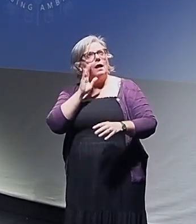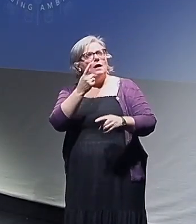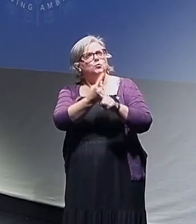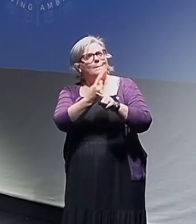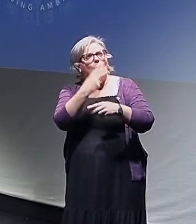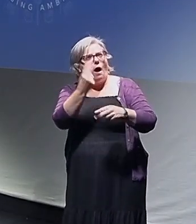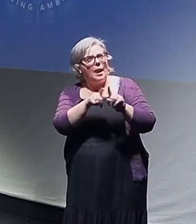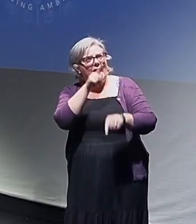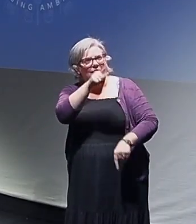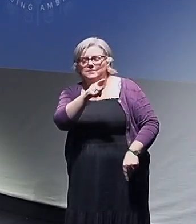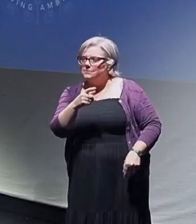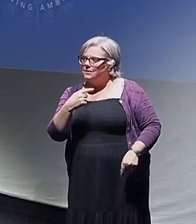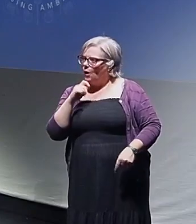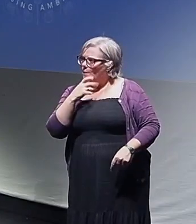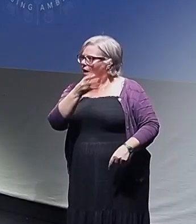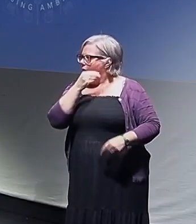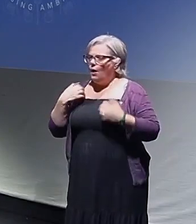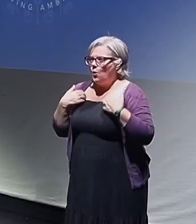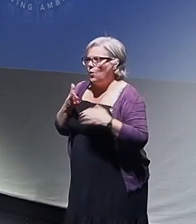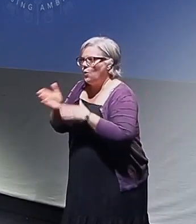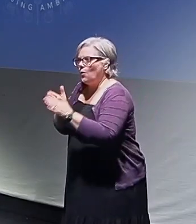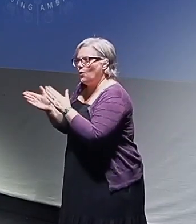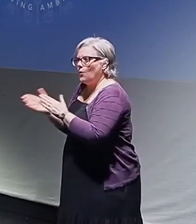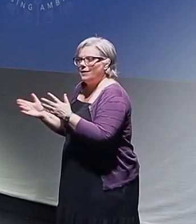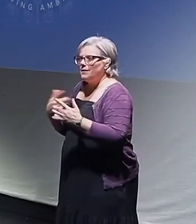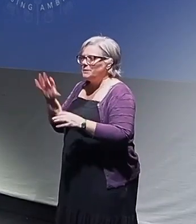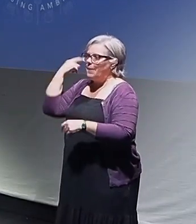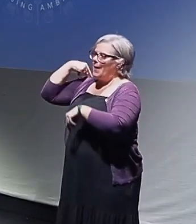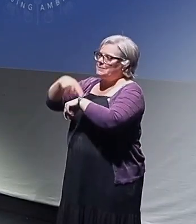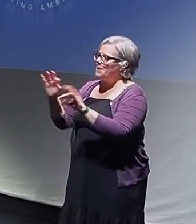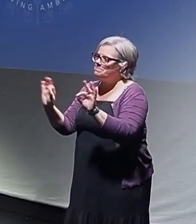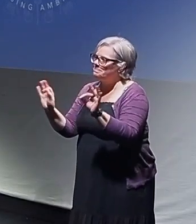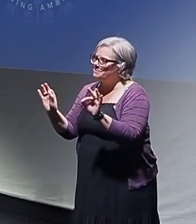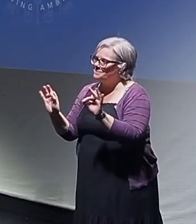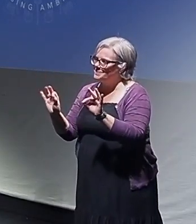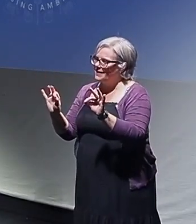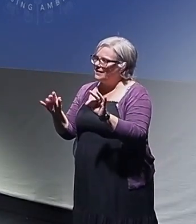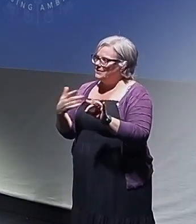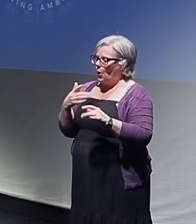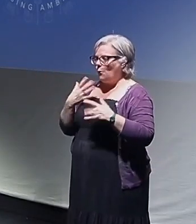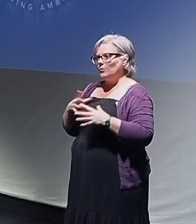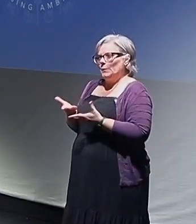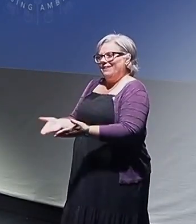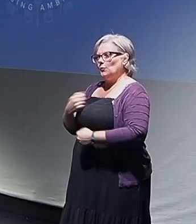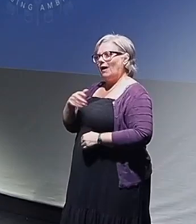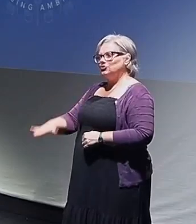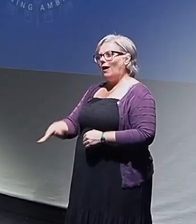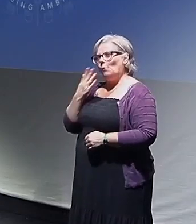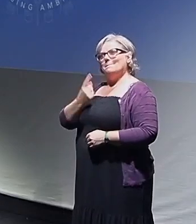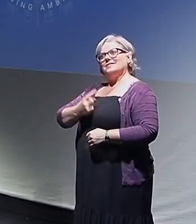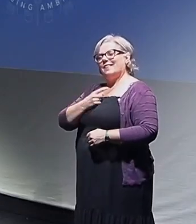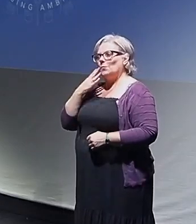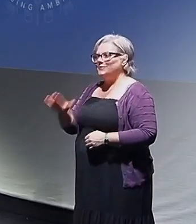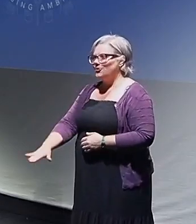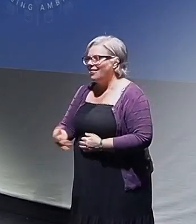confident to go into the Tate. And this sort of what we're doing is creating something that